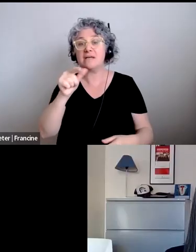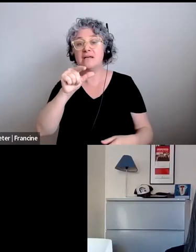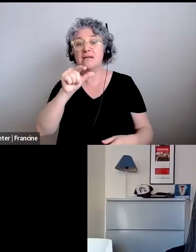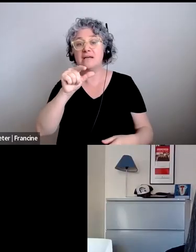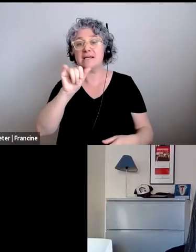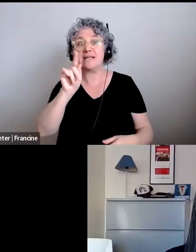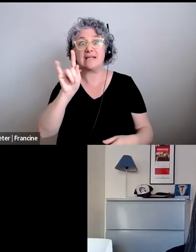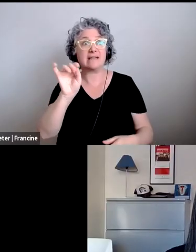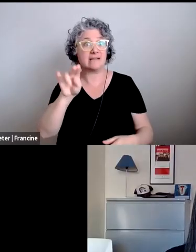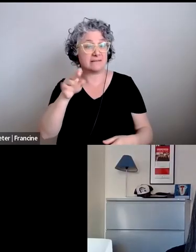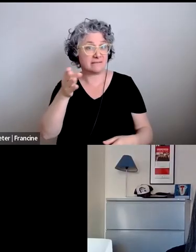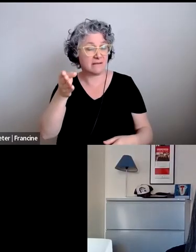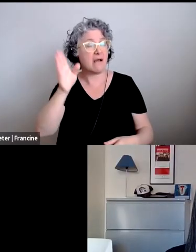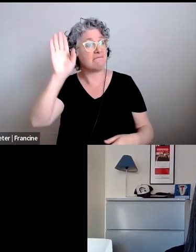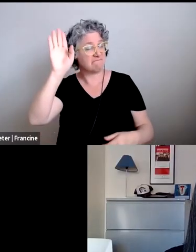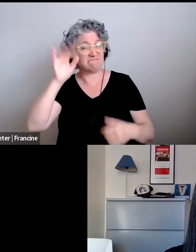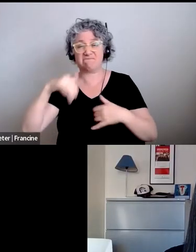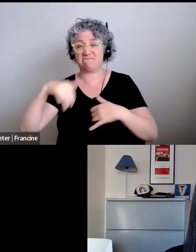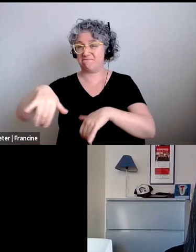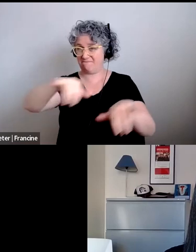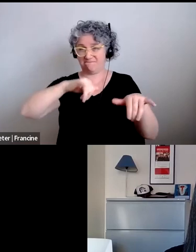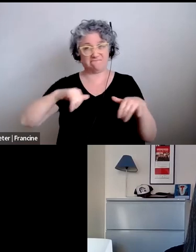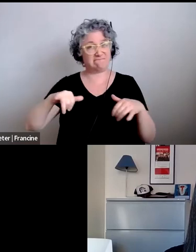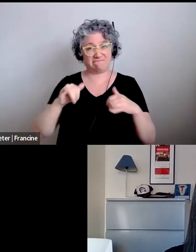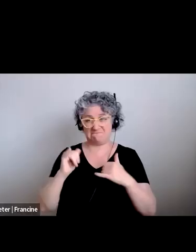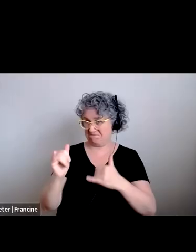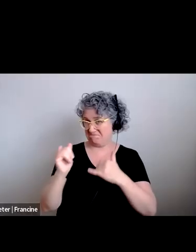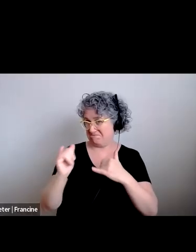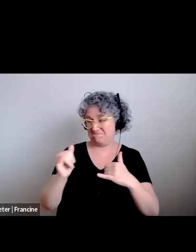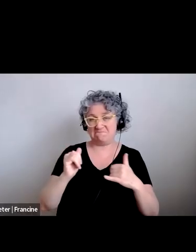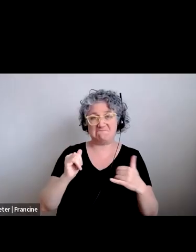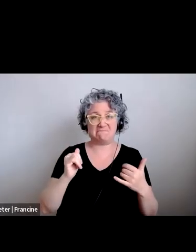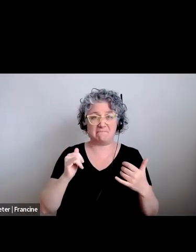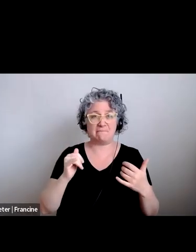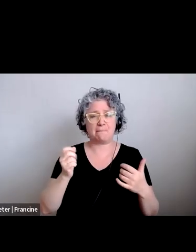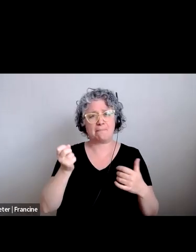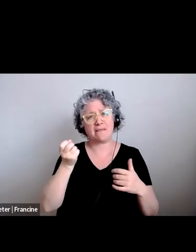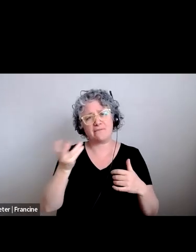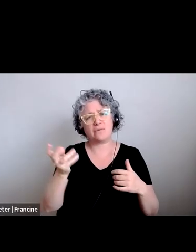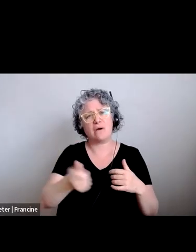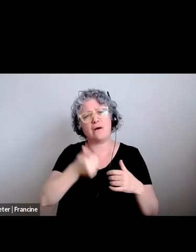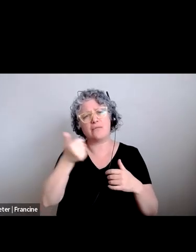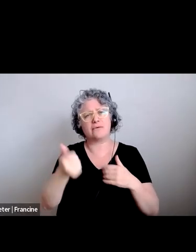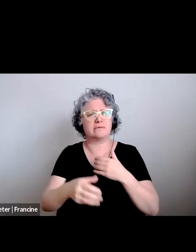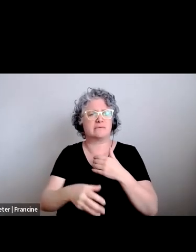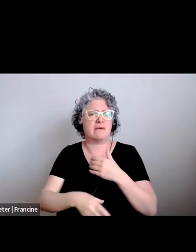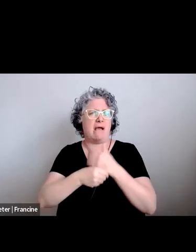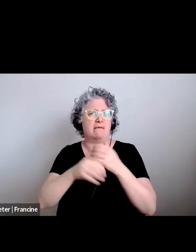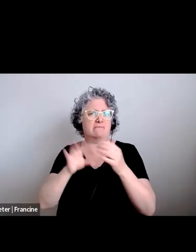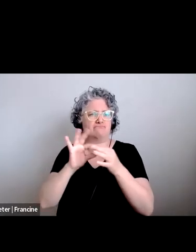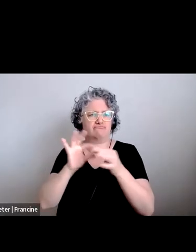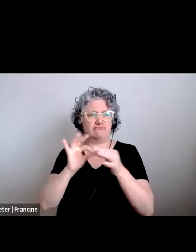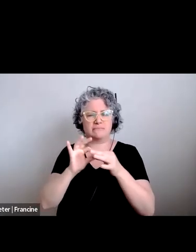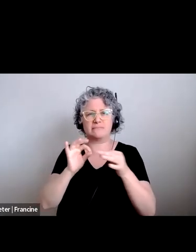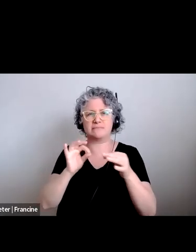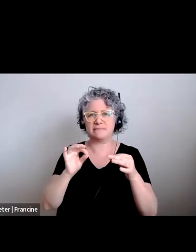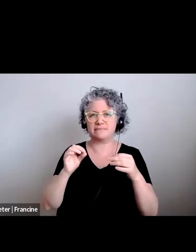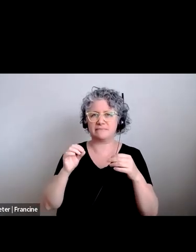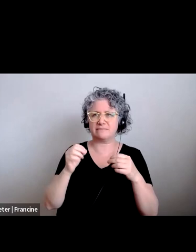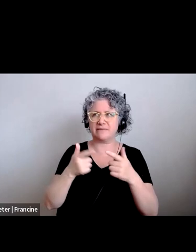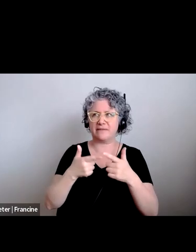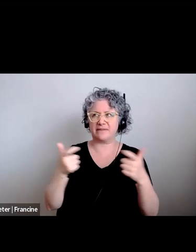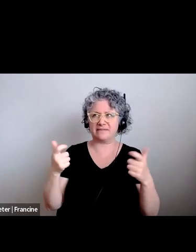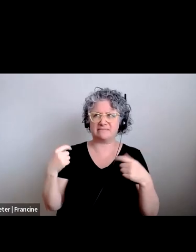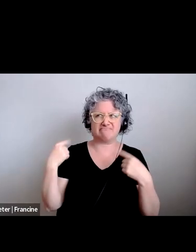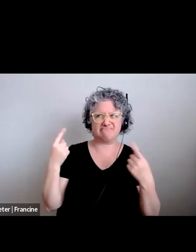Yeah, I echo what everybody's saying. I think there's a couple of other bits. I do think that things have changed in the